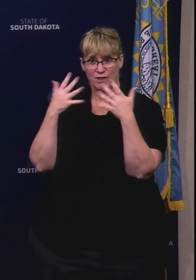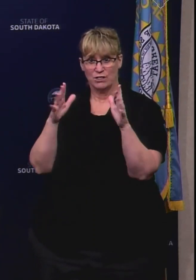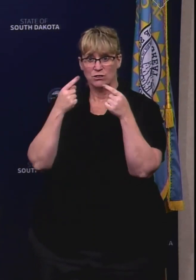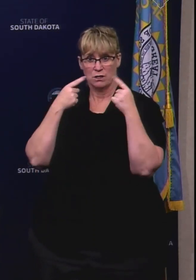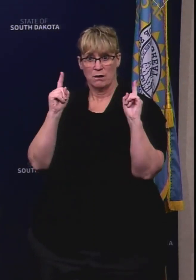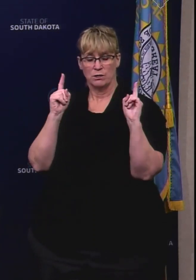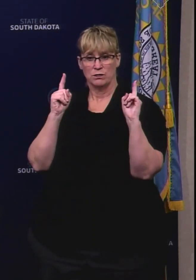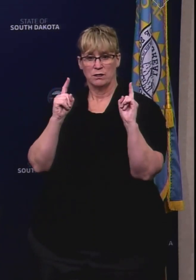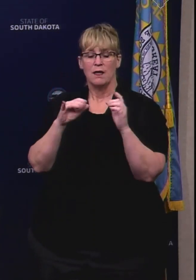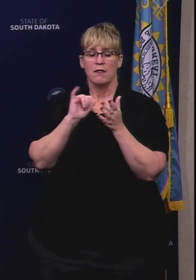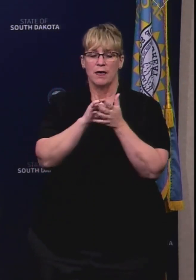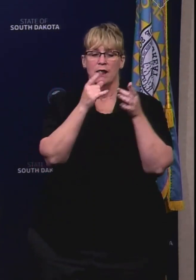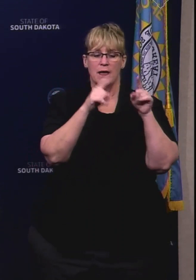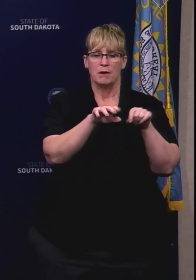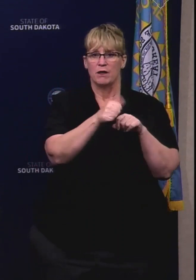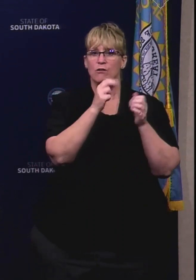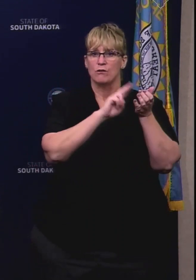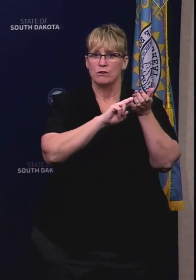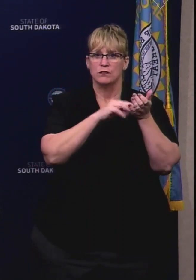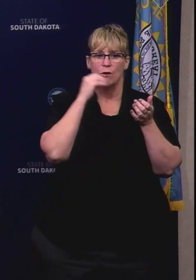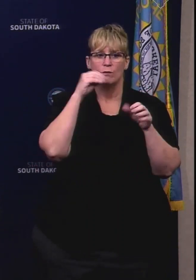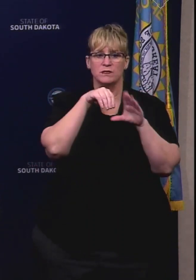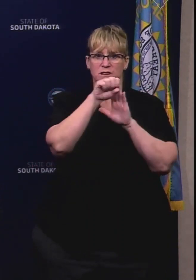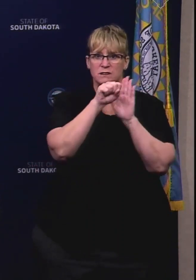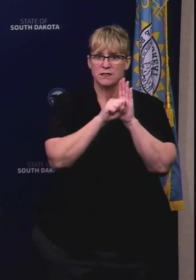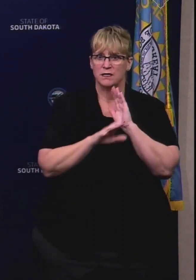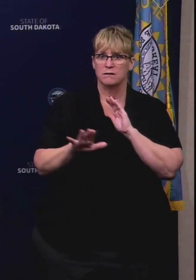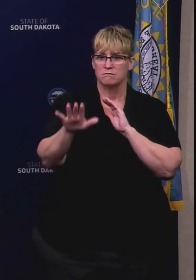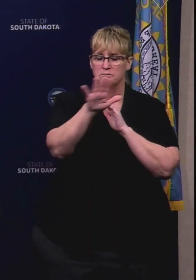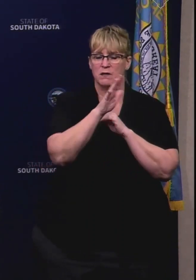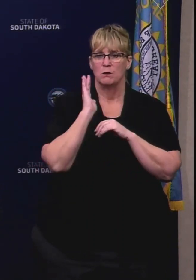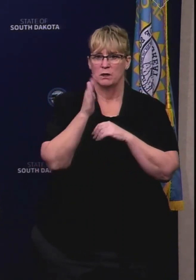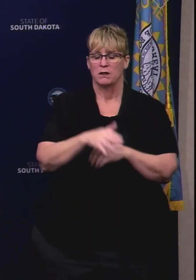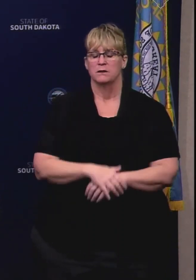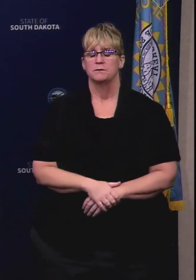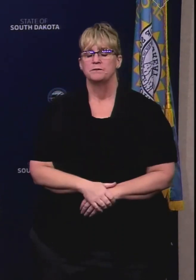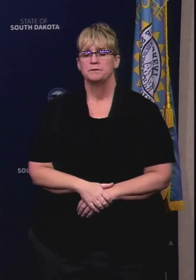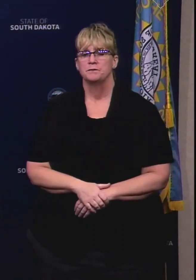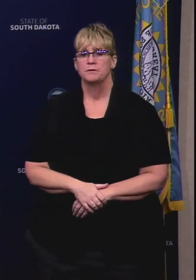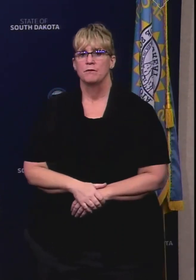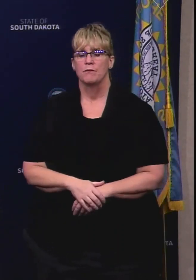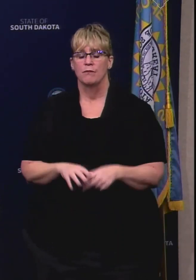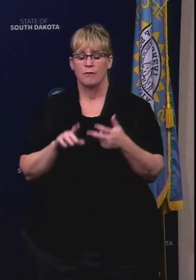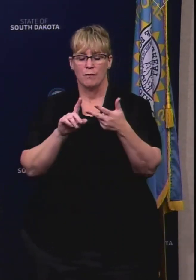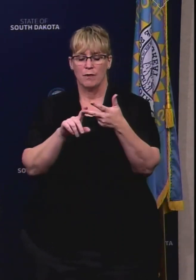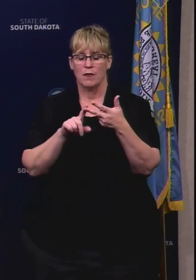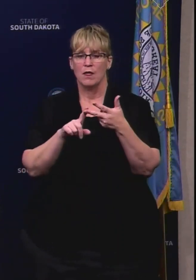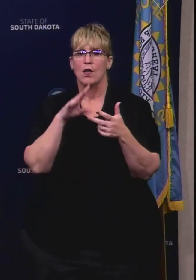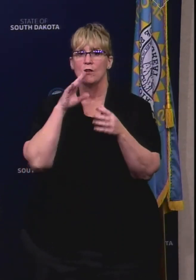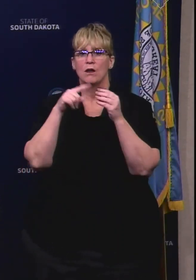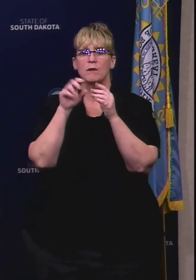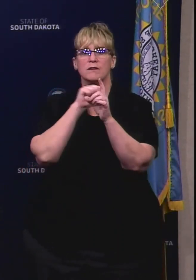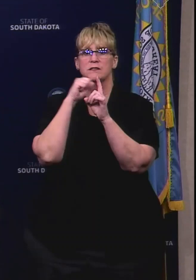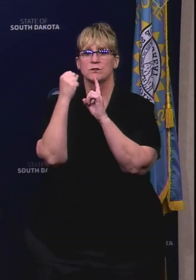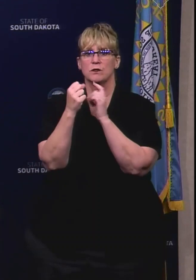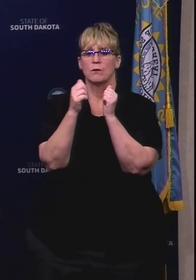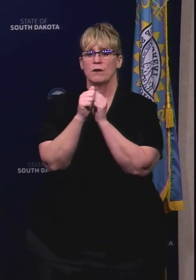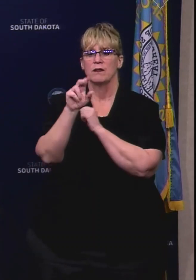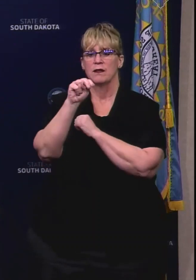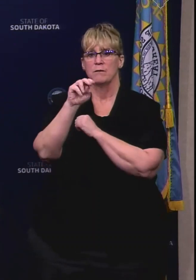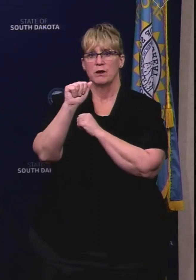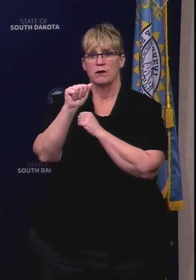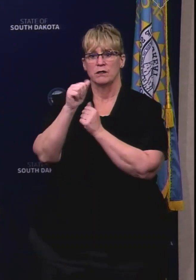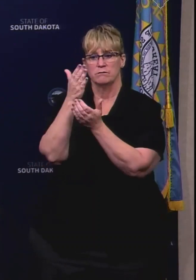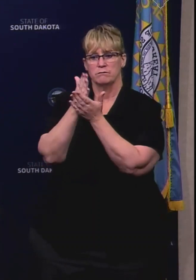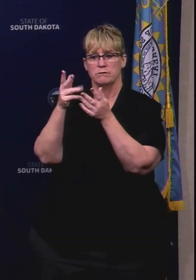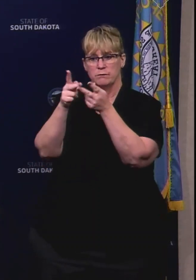happening in many other facilities across the state. The last thing that I wanted to touch on today is a brief update on the situation with the tribal